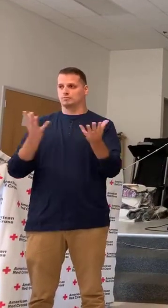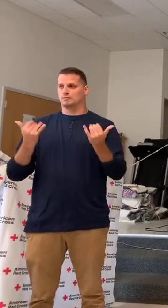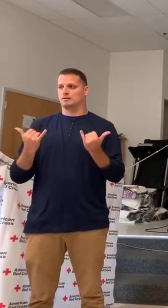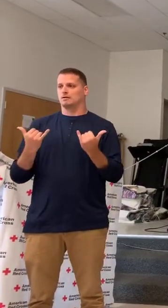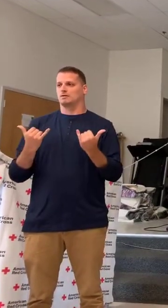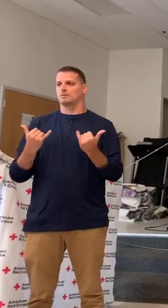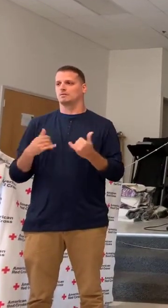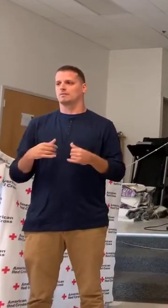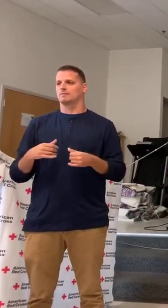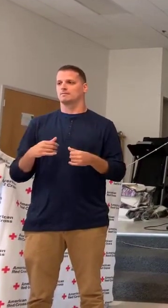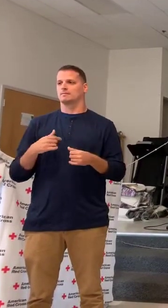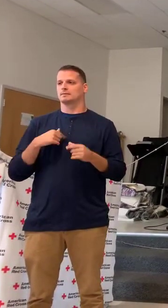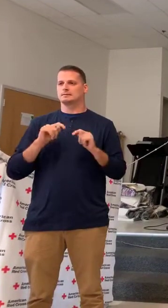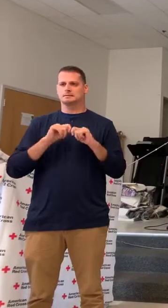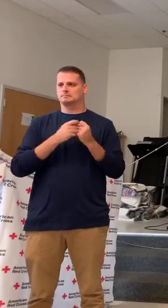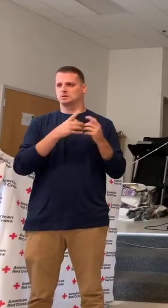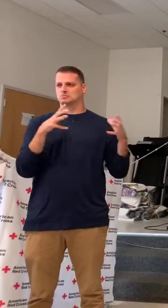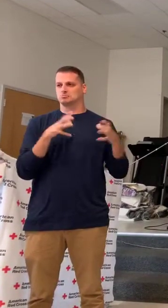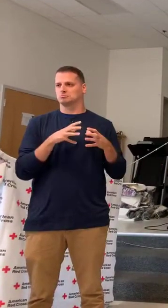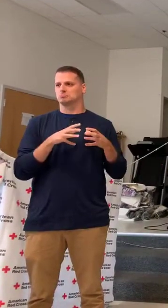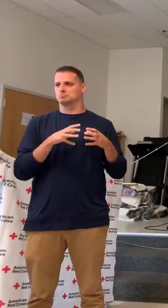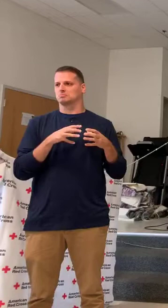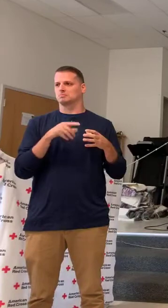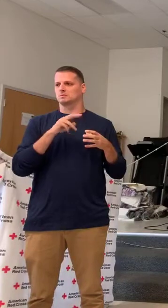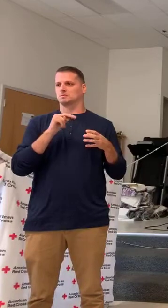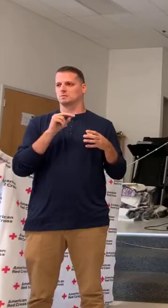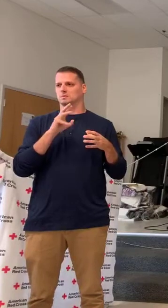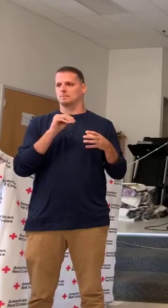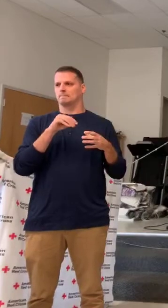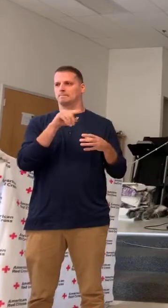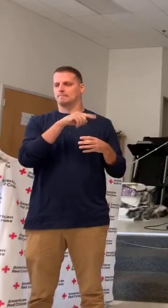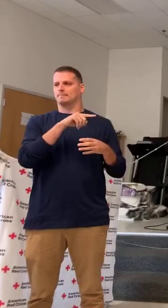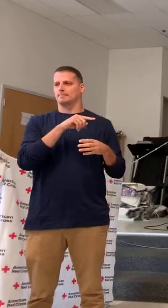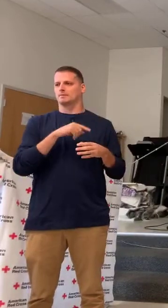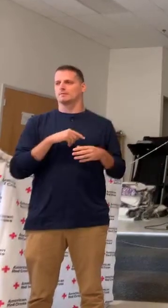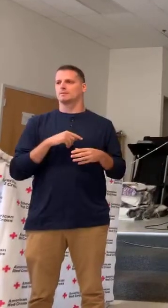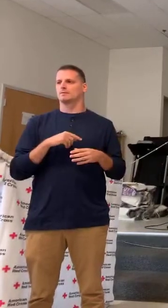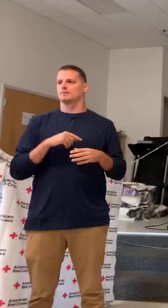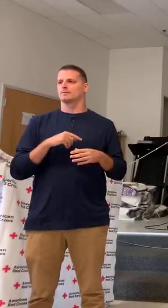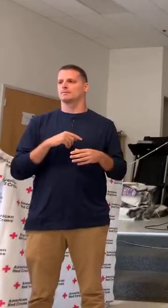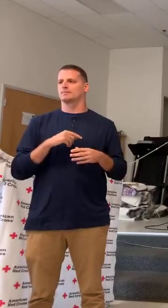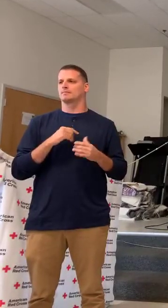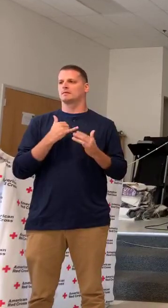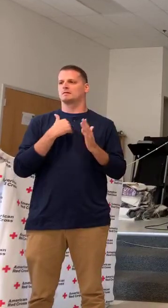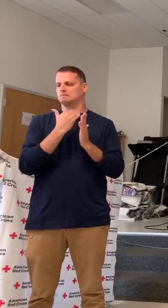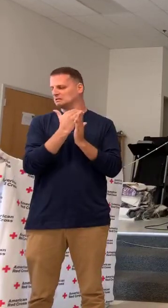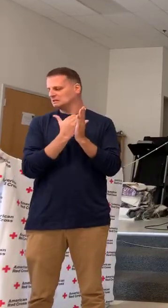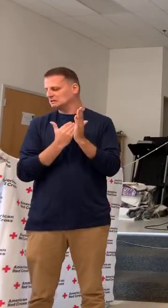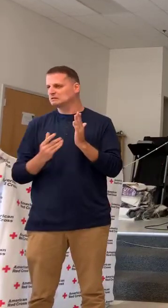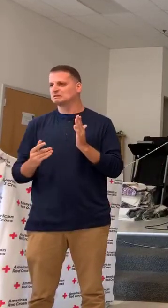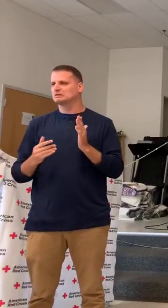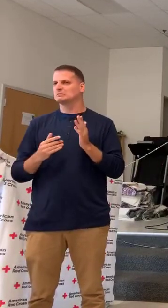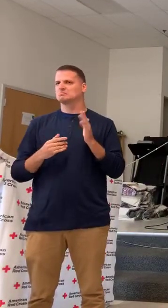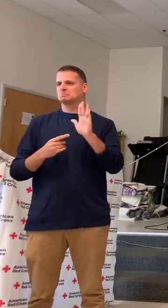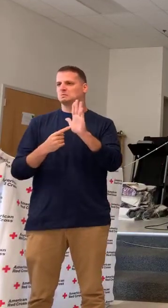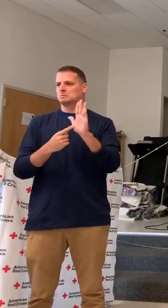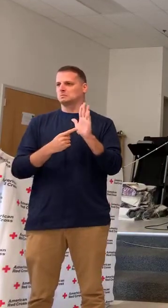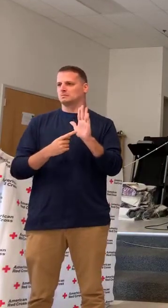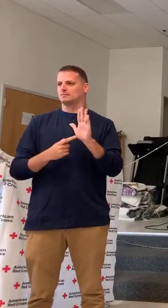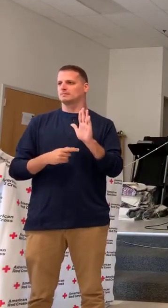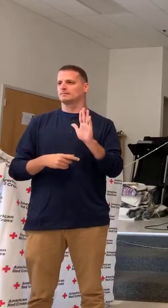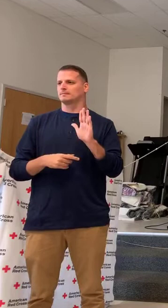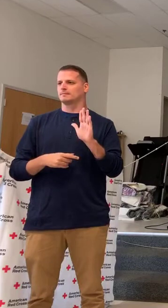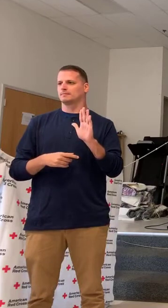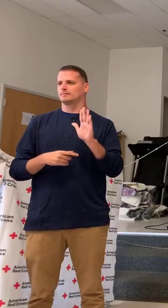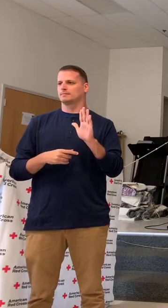Management Team. Norm McDonald's our incident commander. Our deputy incident commander, Tom Kurth, was here on Wednesday when we had